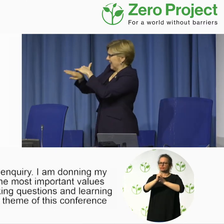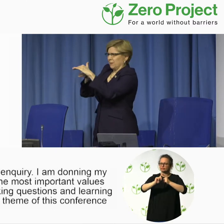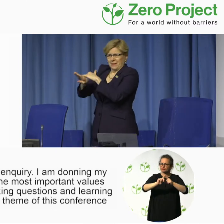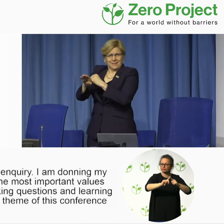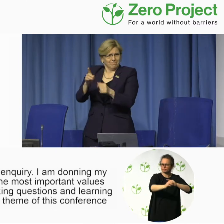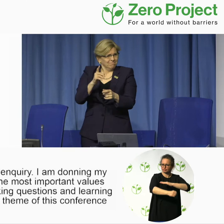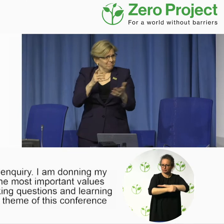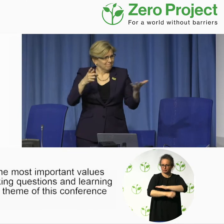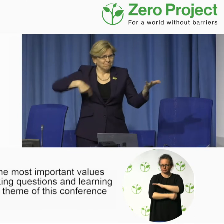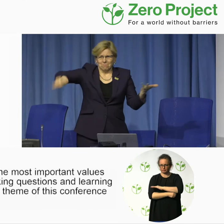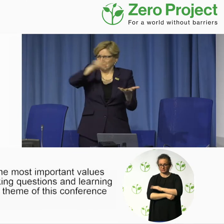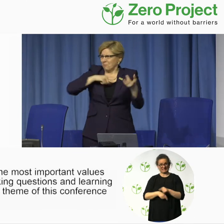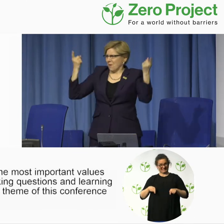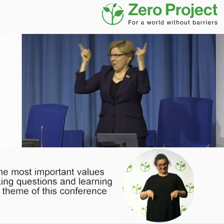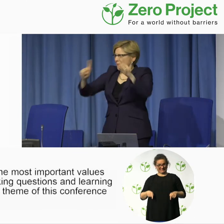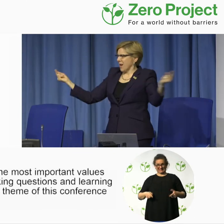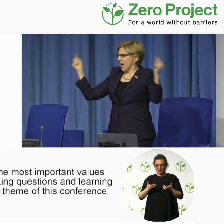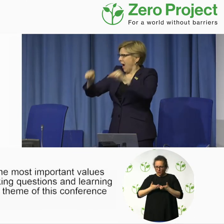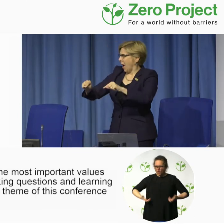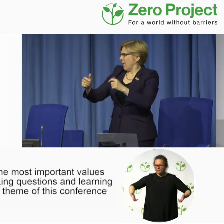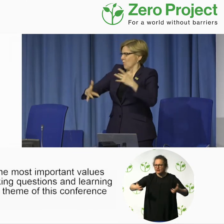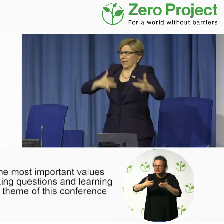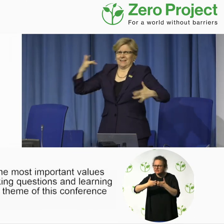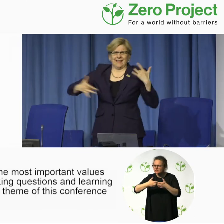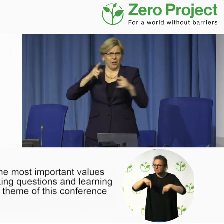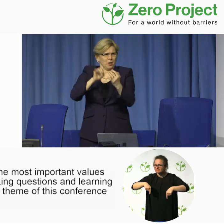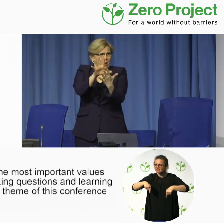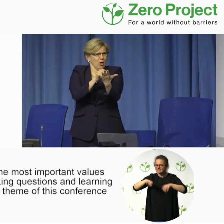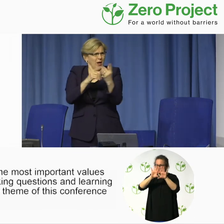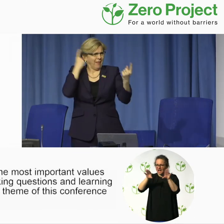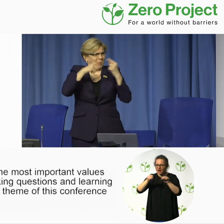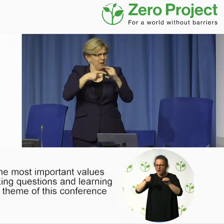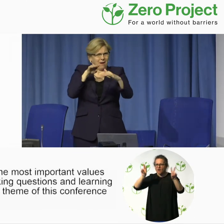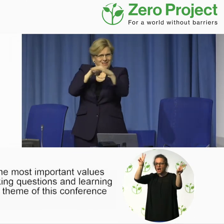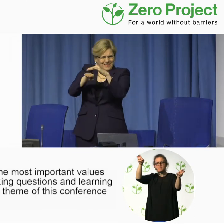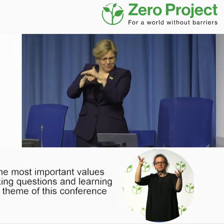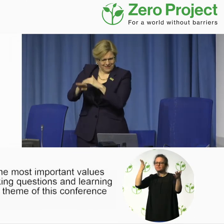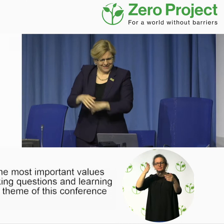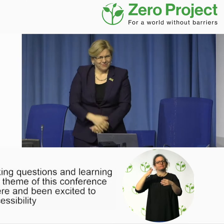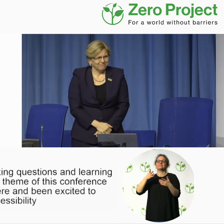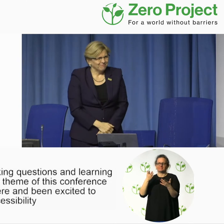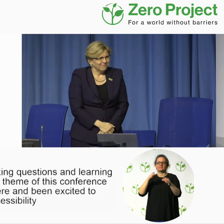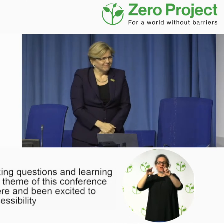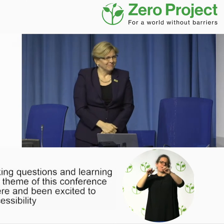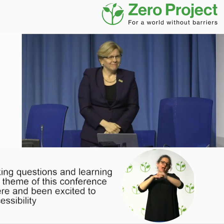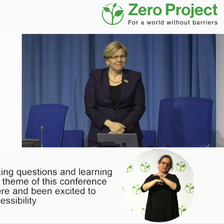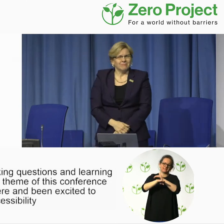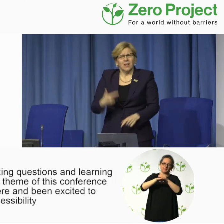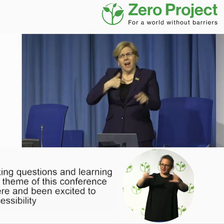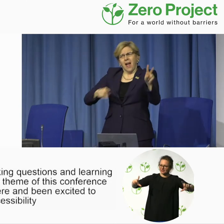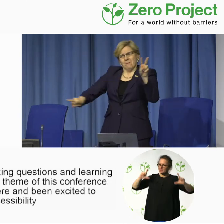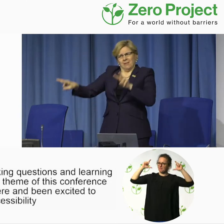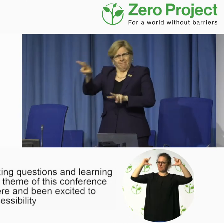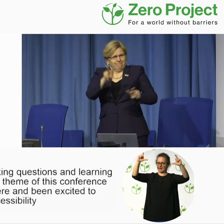And I think that the theme of this conference is accessibility, and we've all come here and we've been excited to think about how to learn more